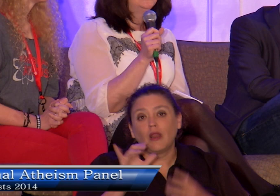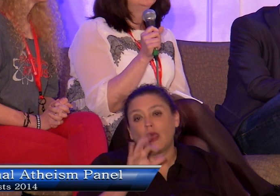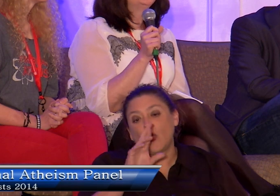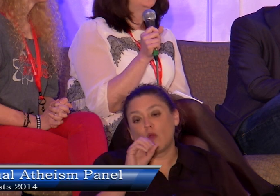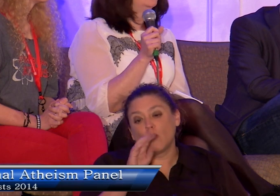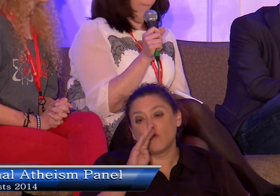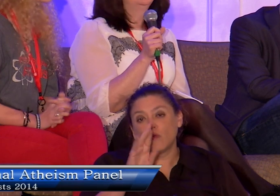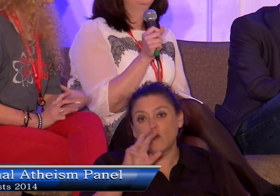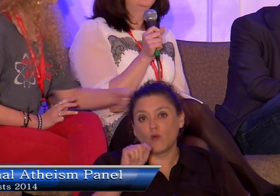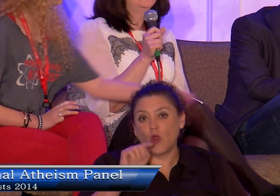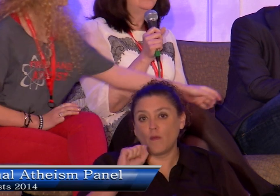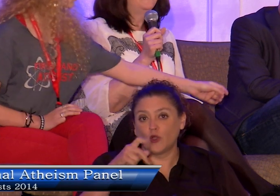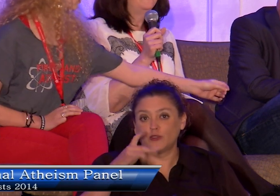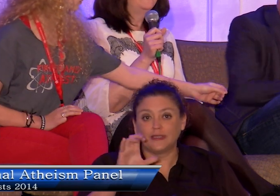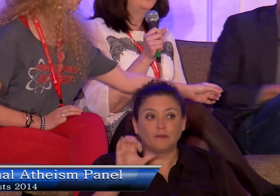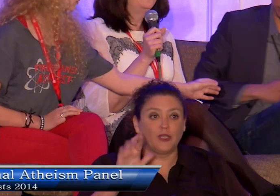Spencers,